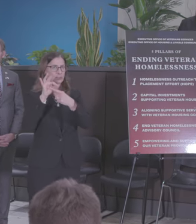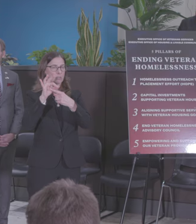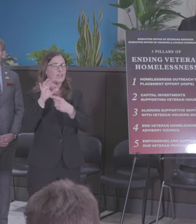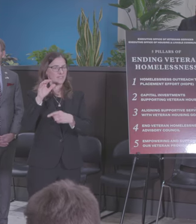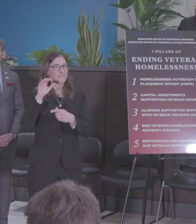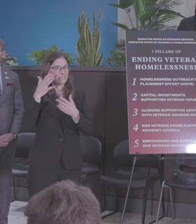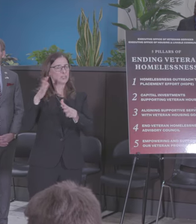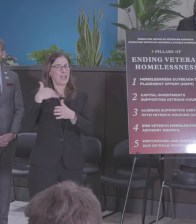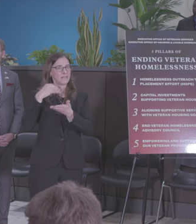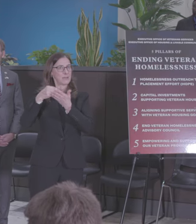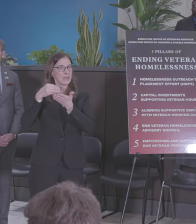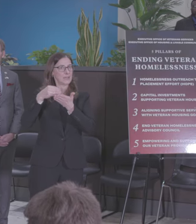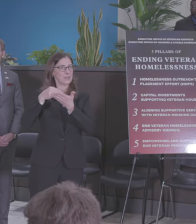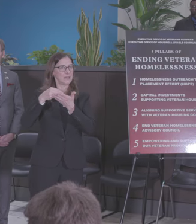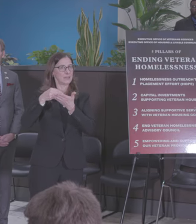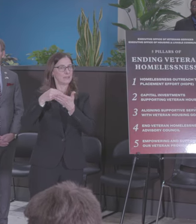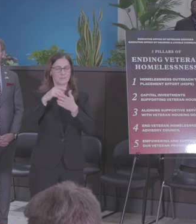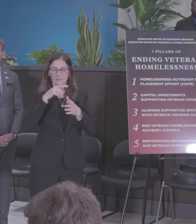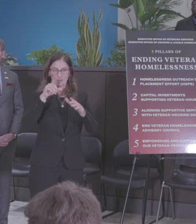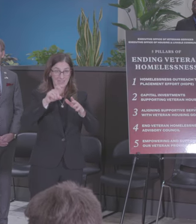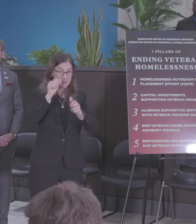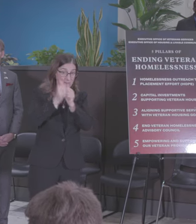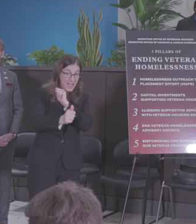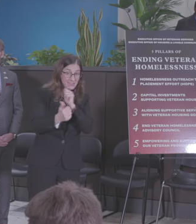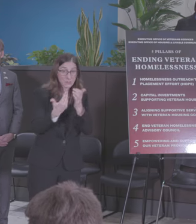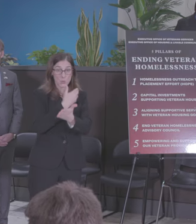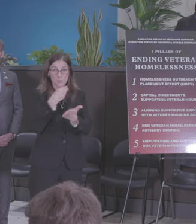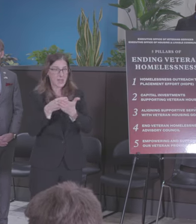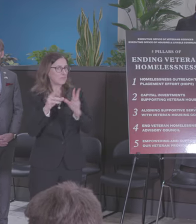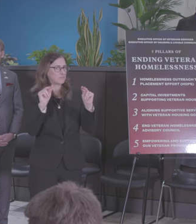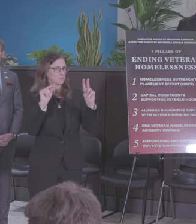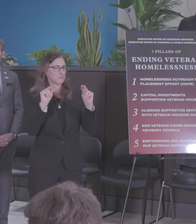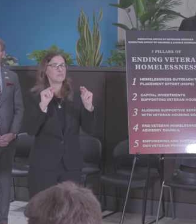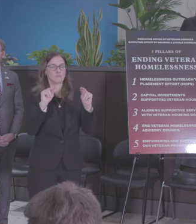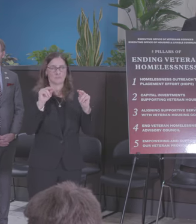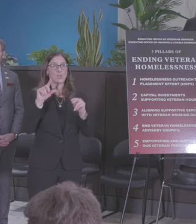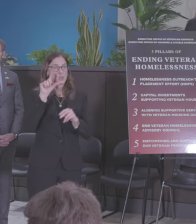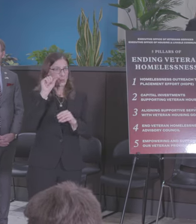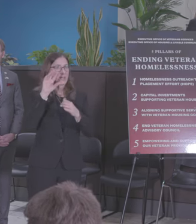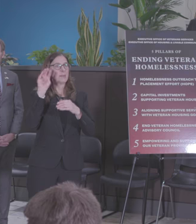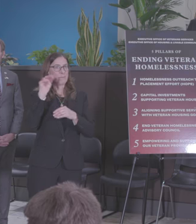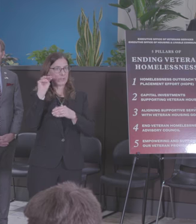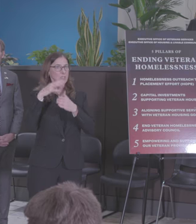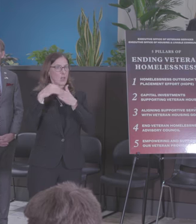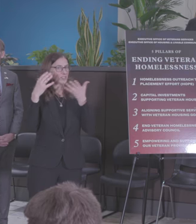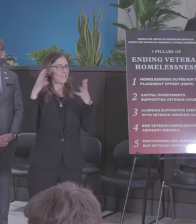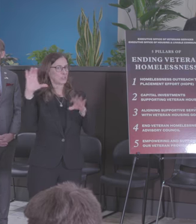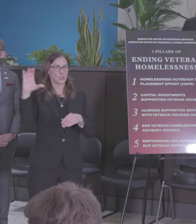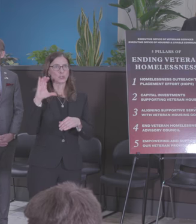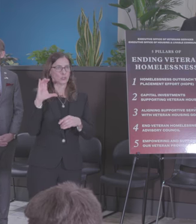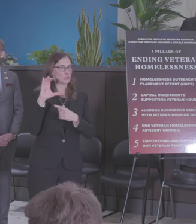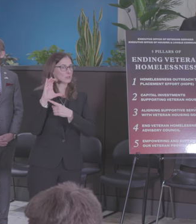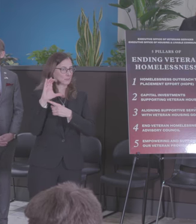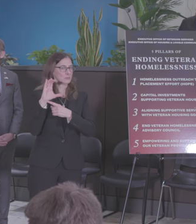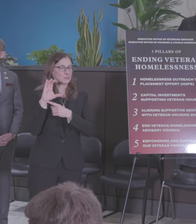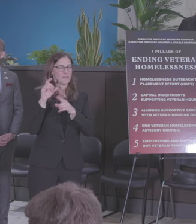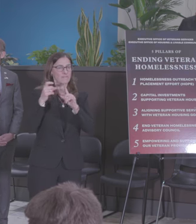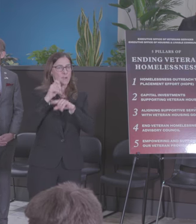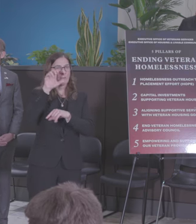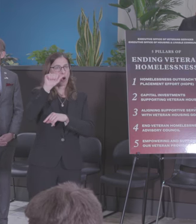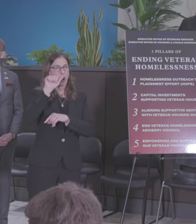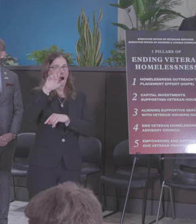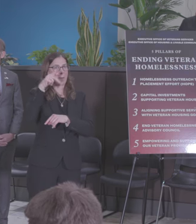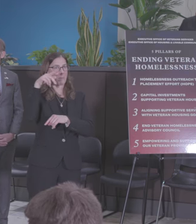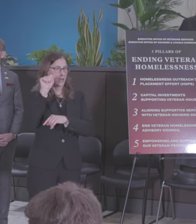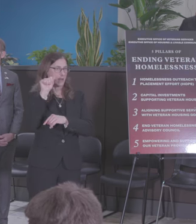each cabinet. And so, you know, we at our Executive Office of Veterans Services had $20 million. And in consultation with Secretary Augustus and with